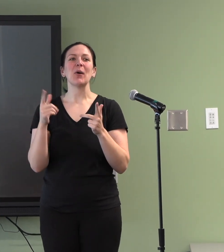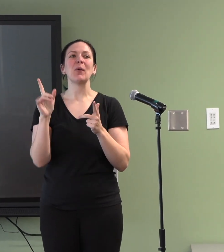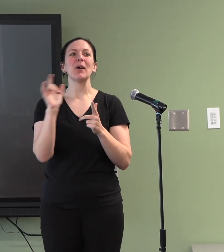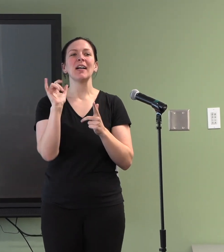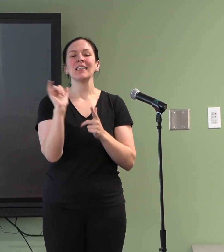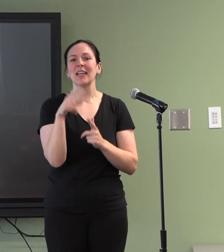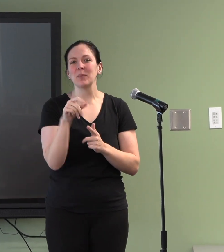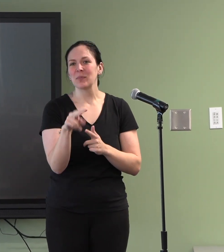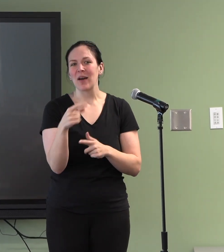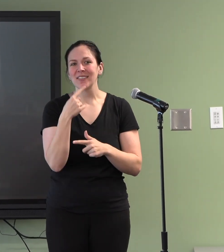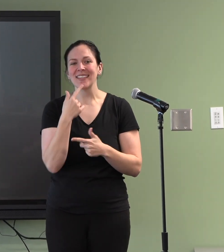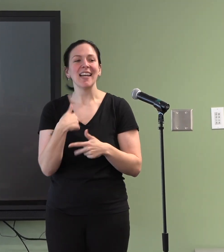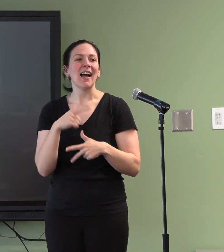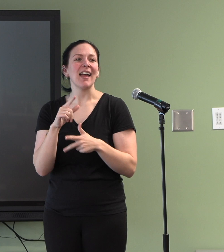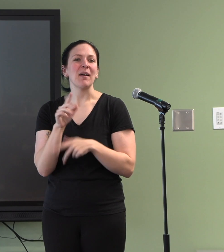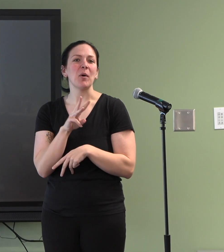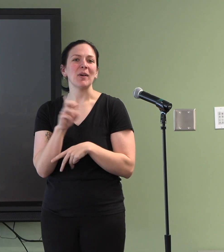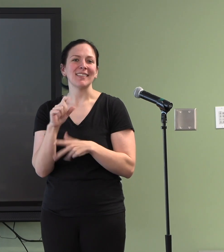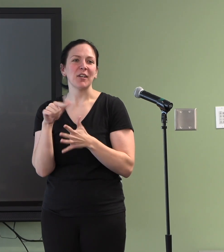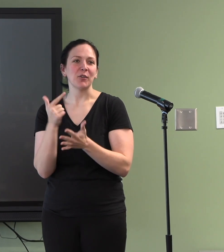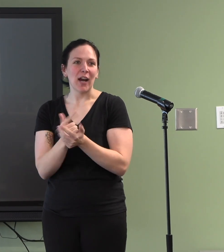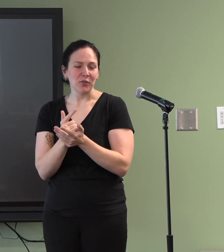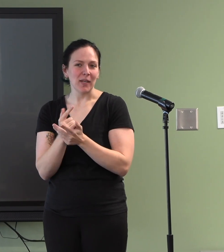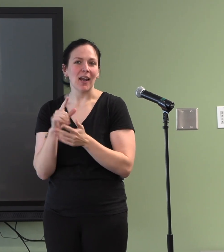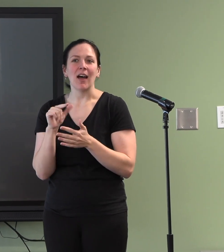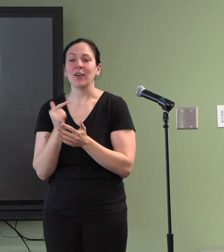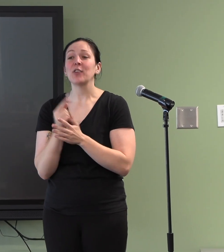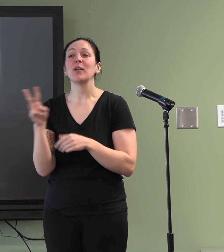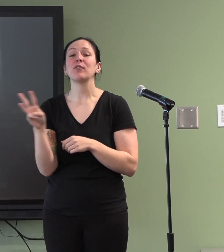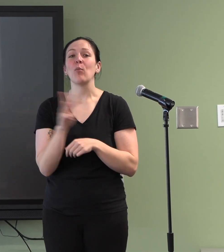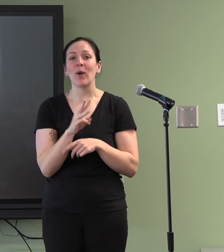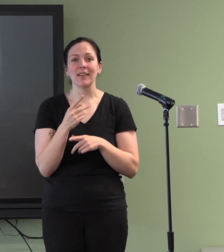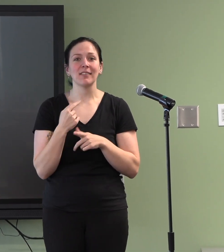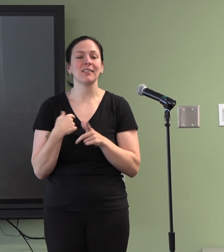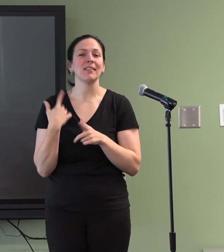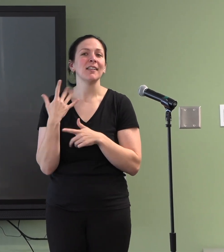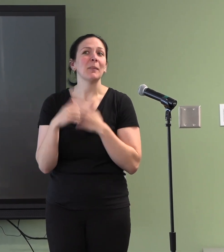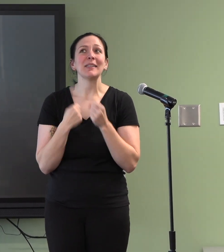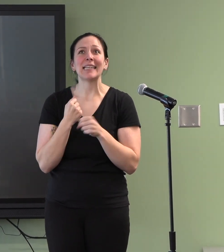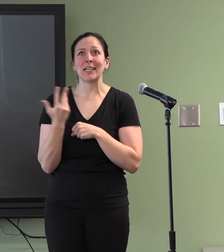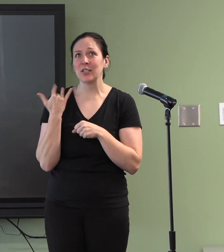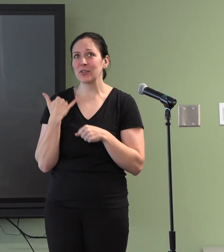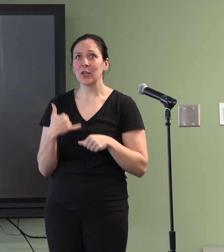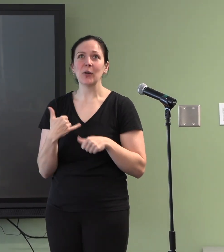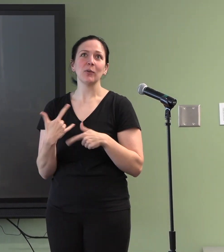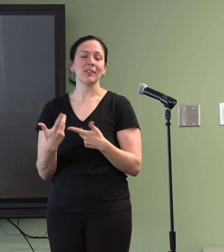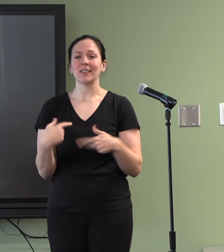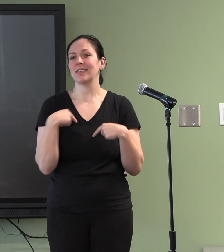So, like Miss Pava said, I am a West Seneca graduate. I graduated from West about 10 years ago, just to tell